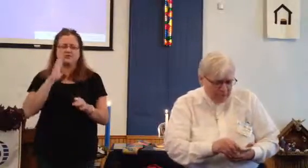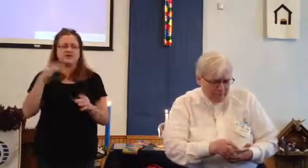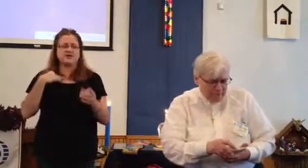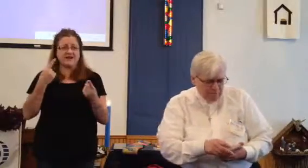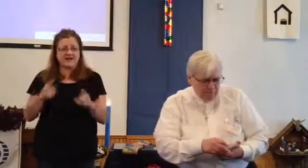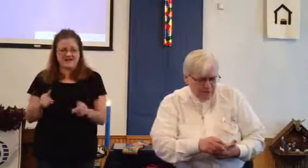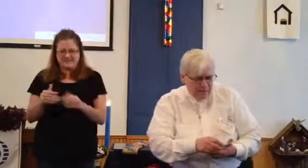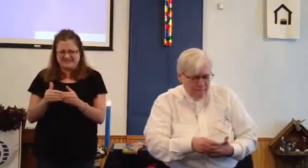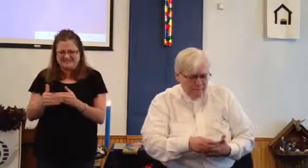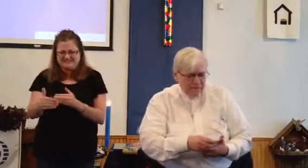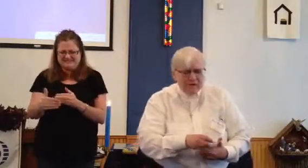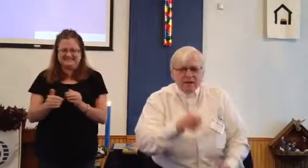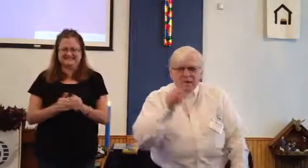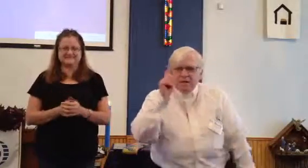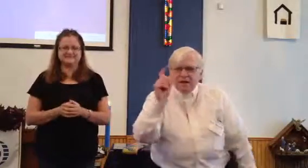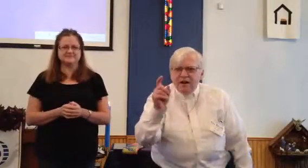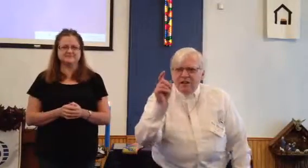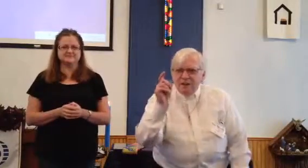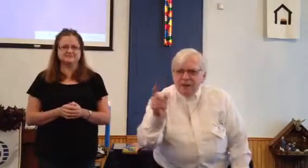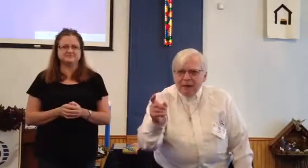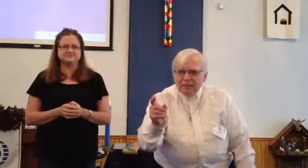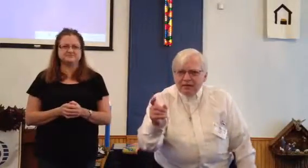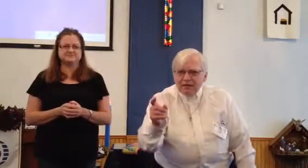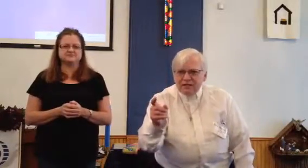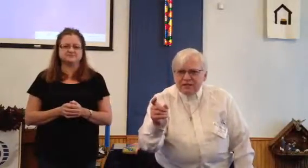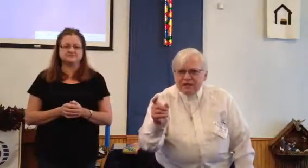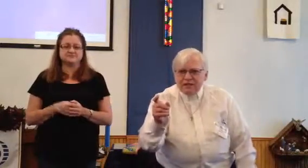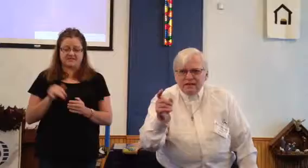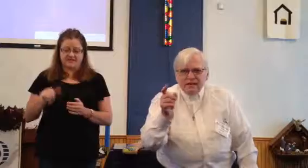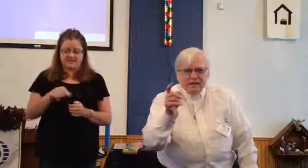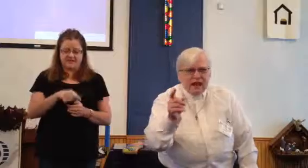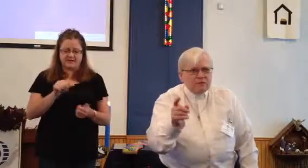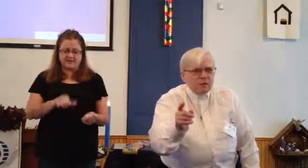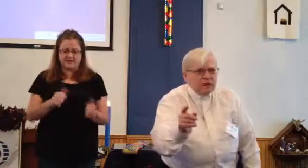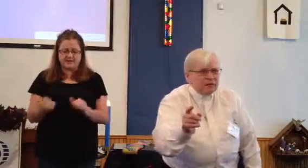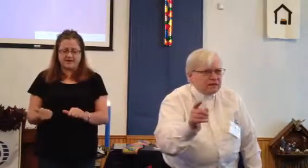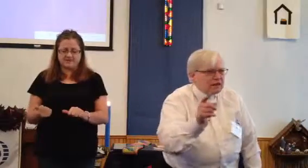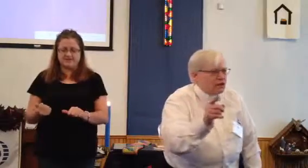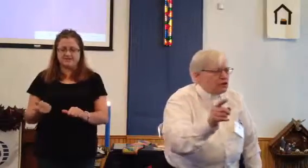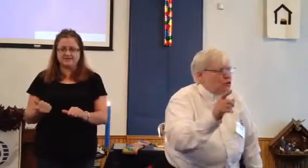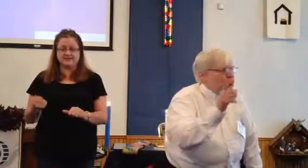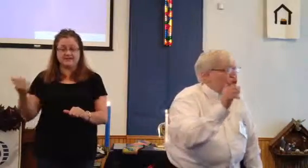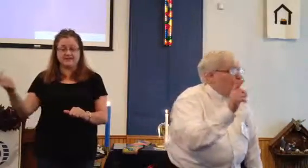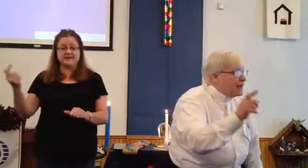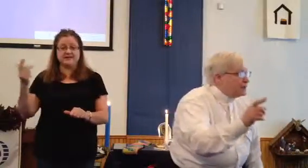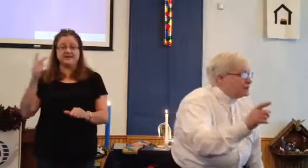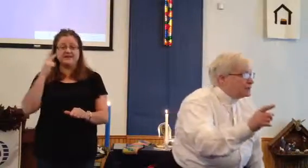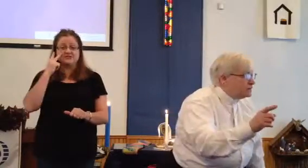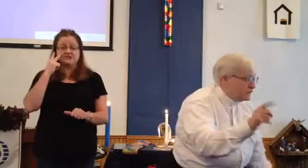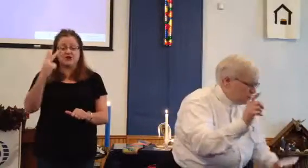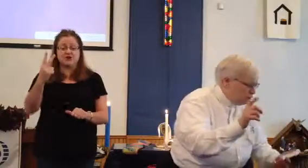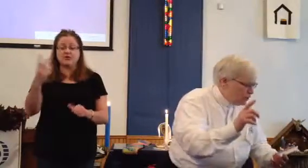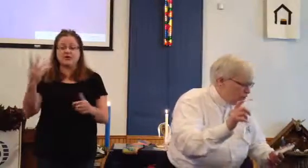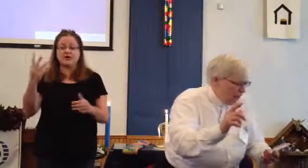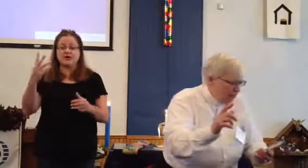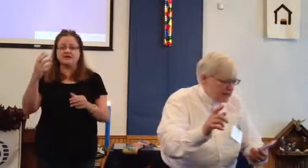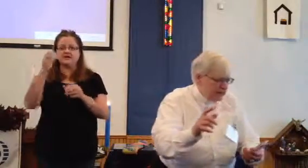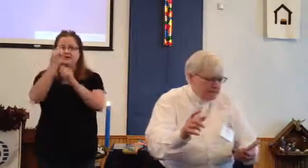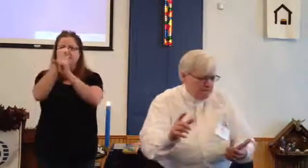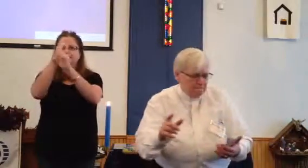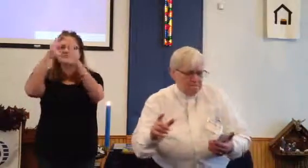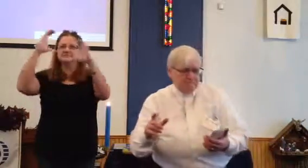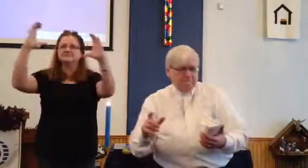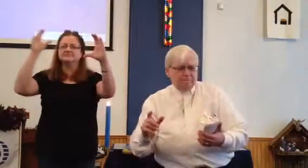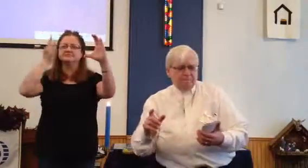to happen. Because the Baptist came to witness to the light. To the